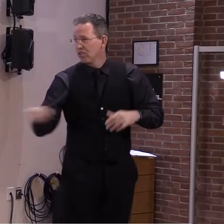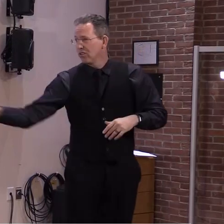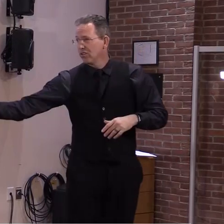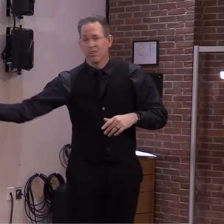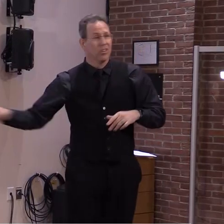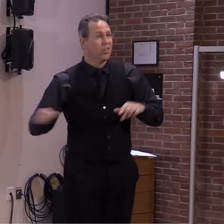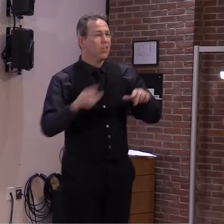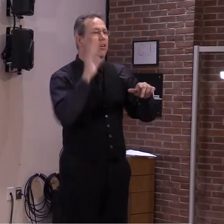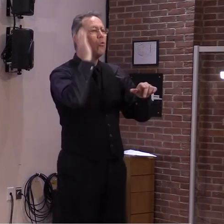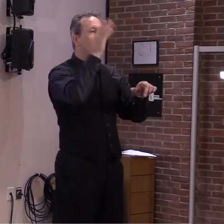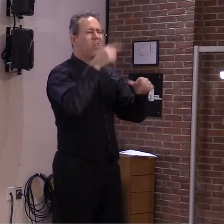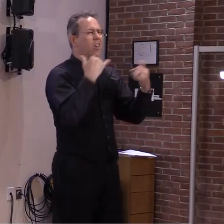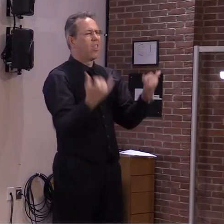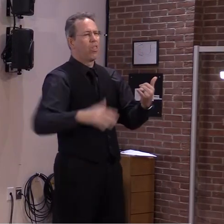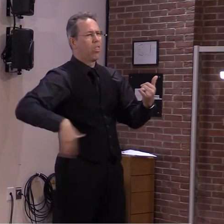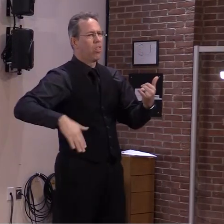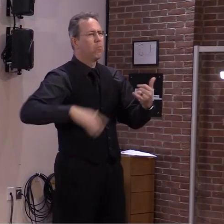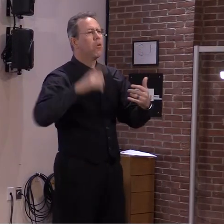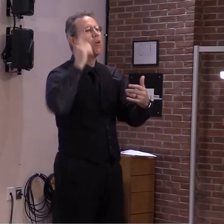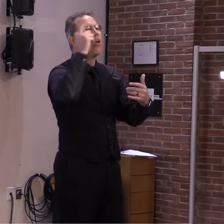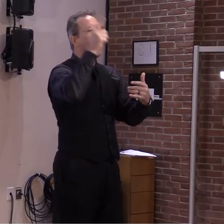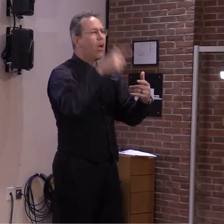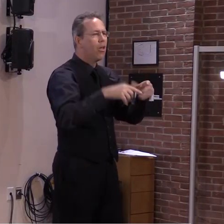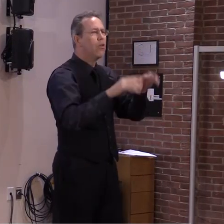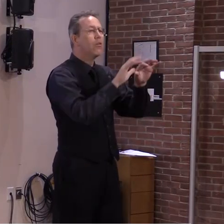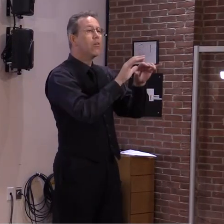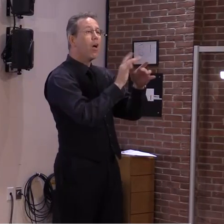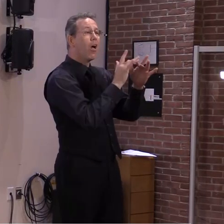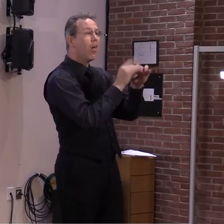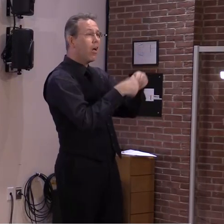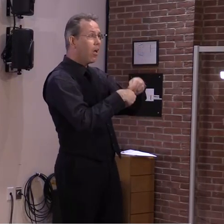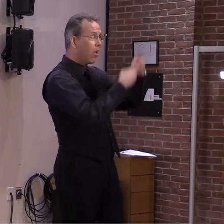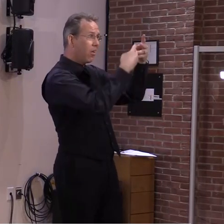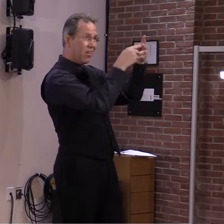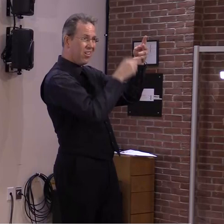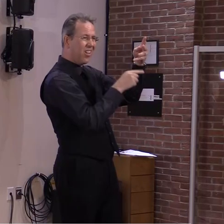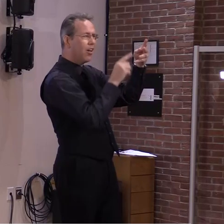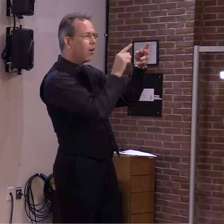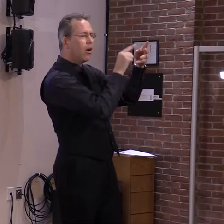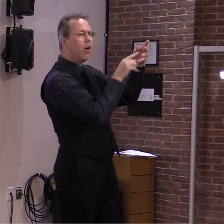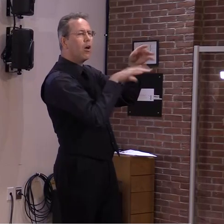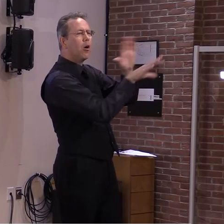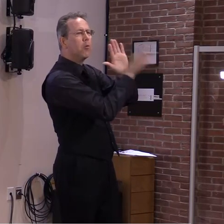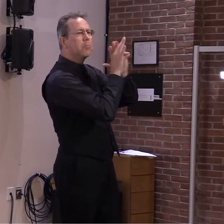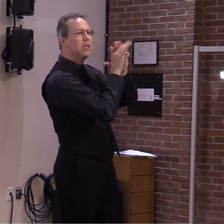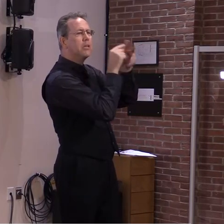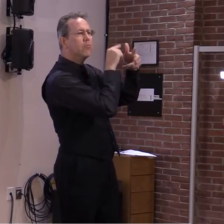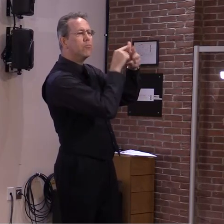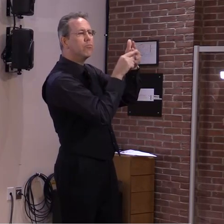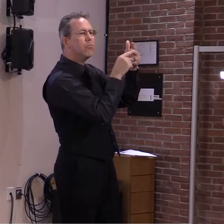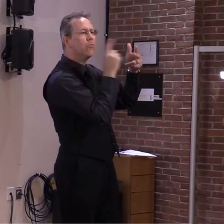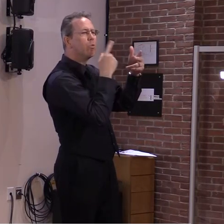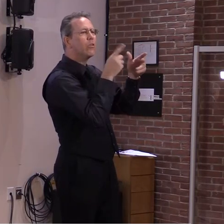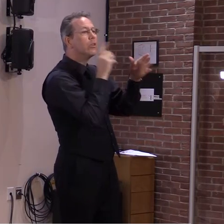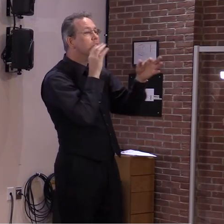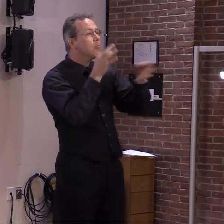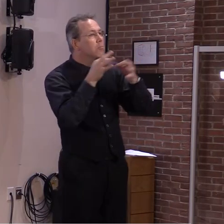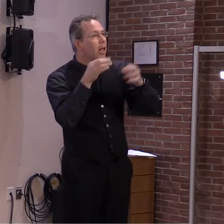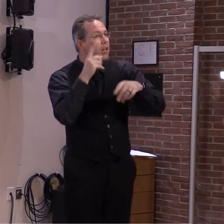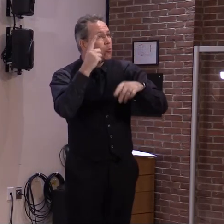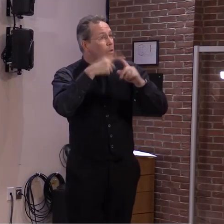yet, but we are going to put on the registration site whether a vaccination site is one dose or two dose.